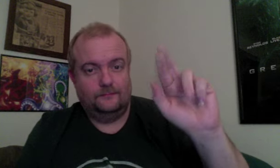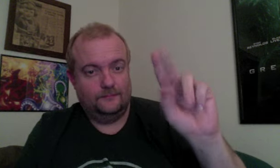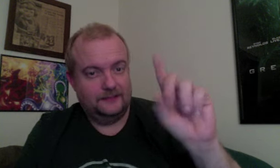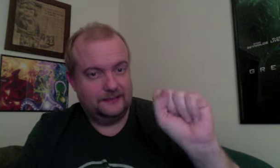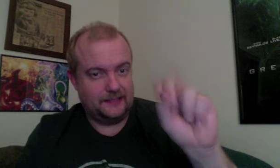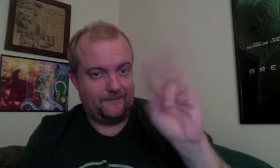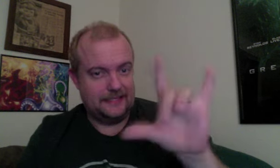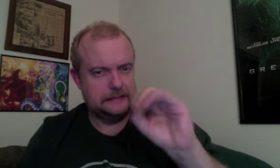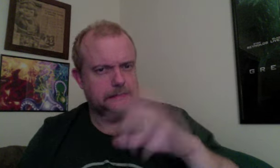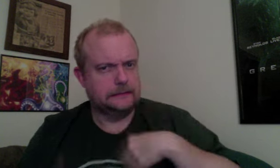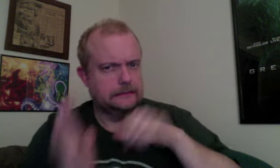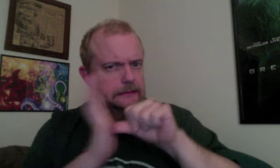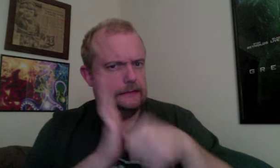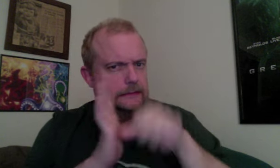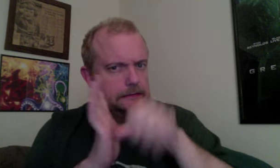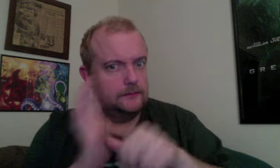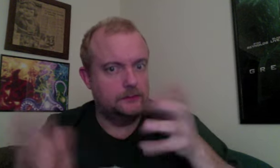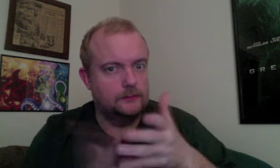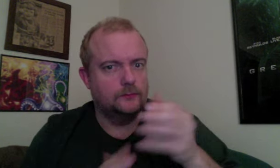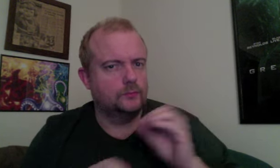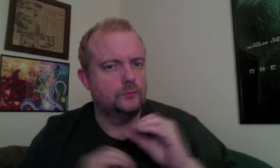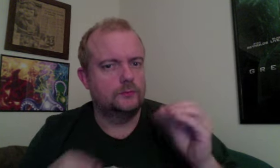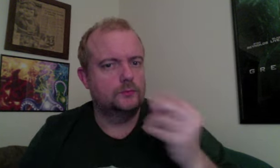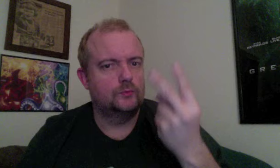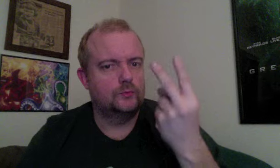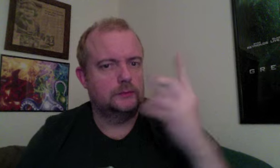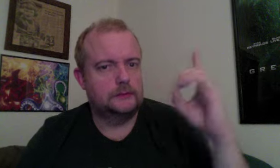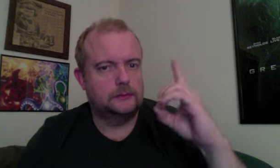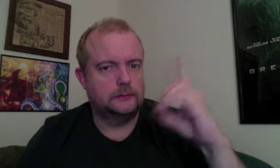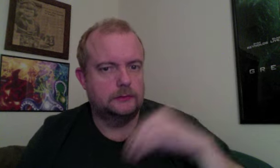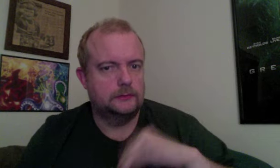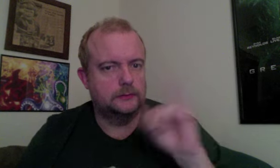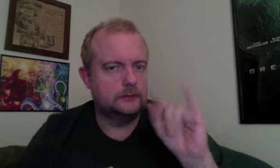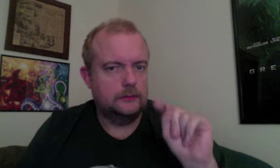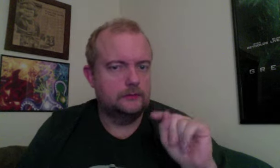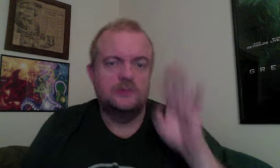In the roar of an engine, he lost everything.